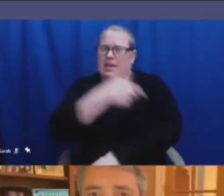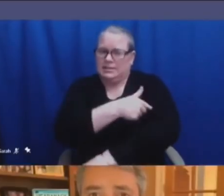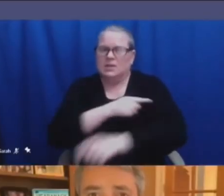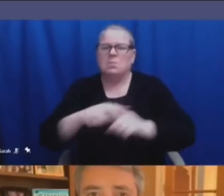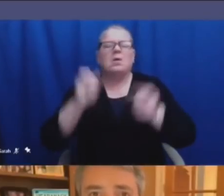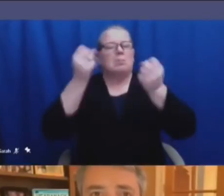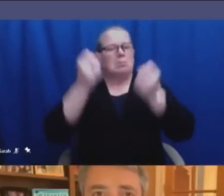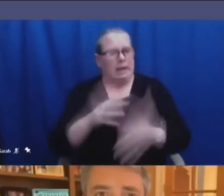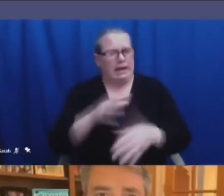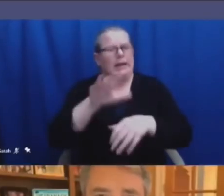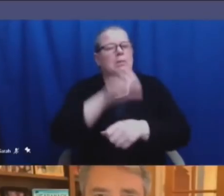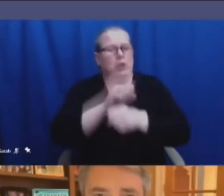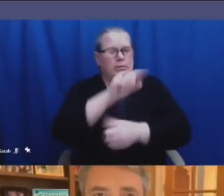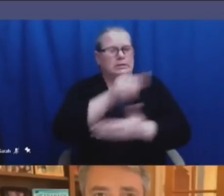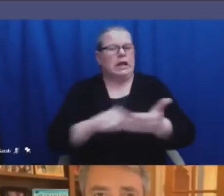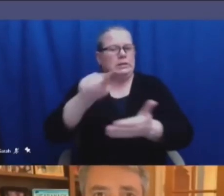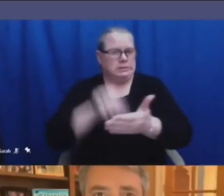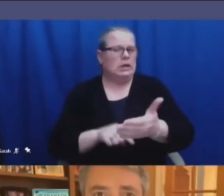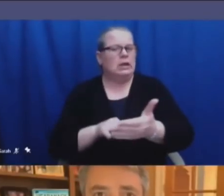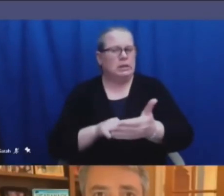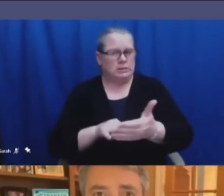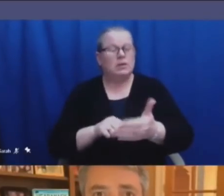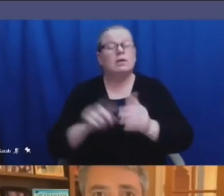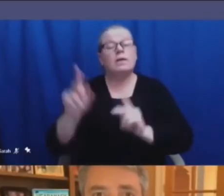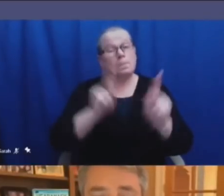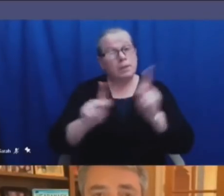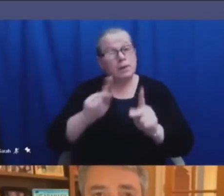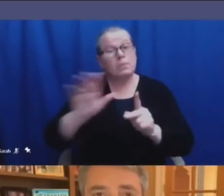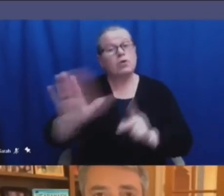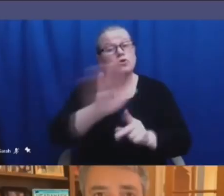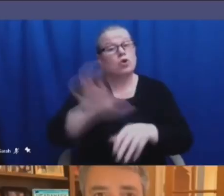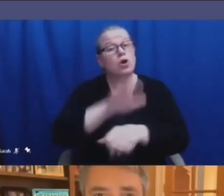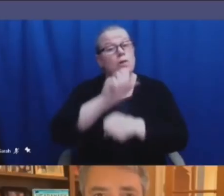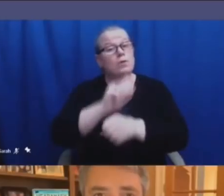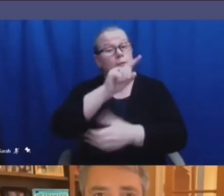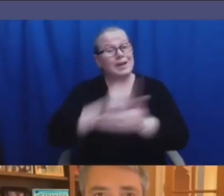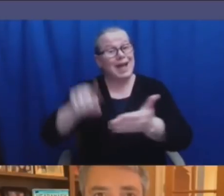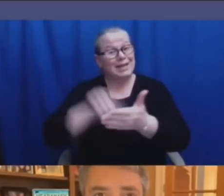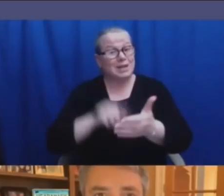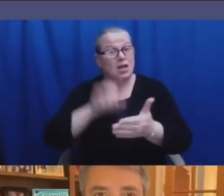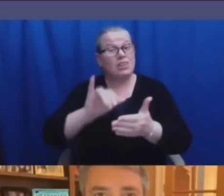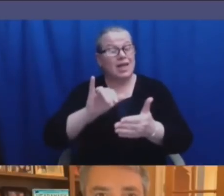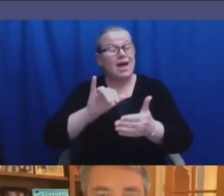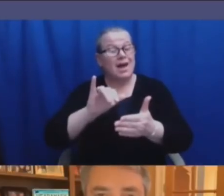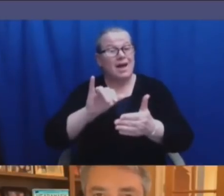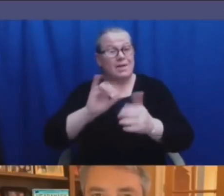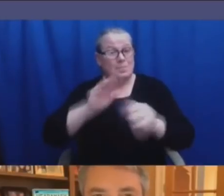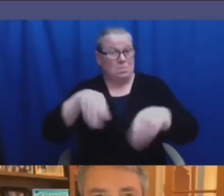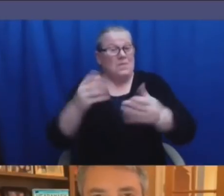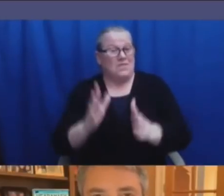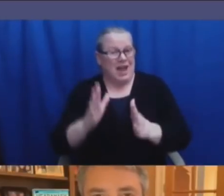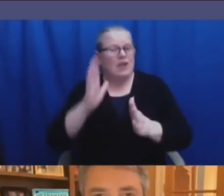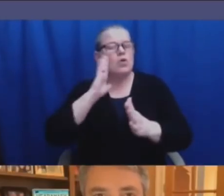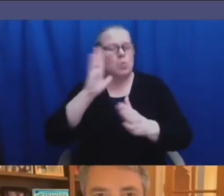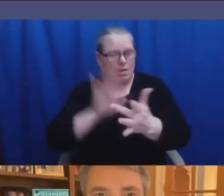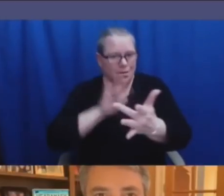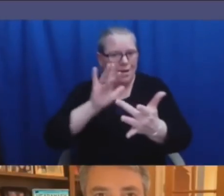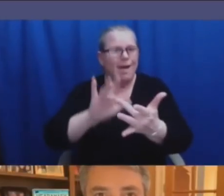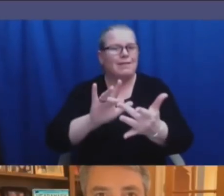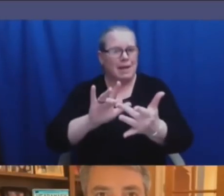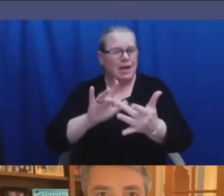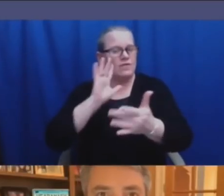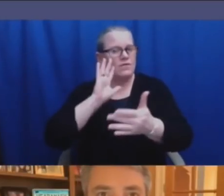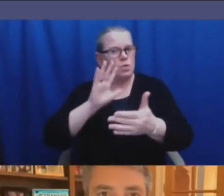who had appointments canceled should hear from that provider to help them reschedule. We've asked all providers